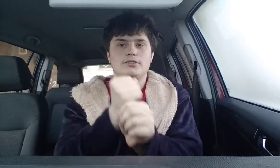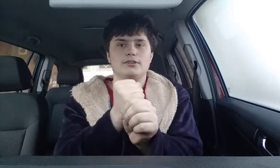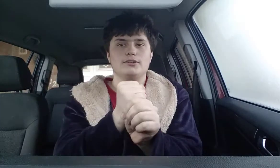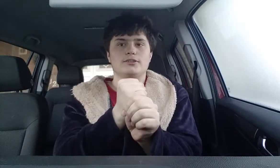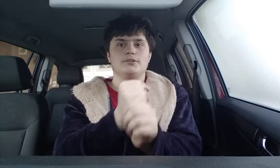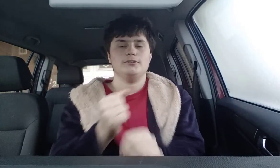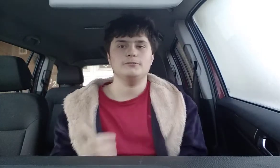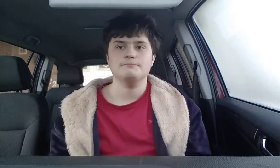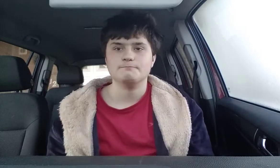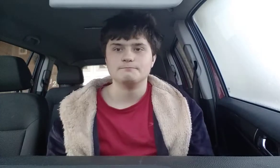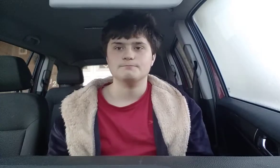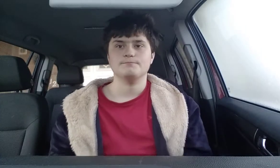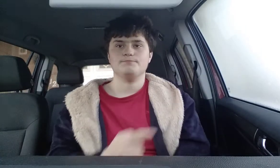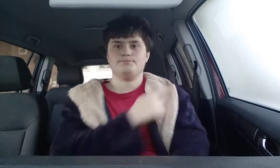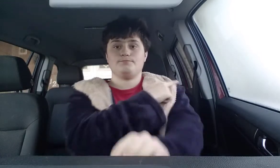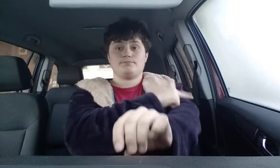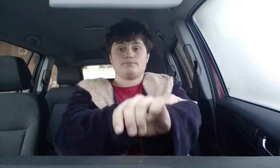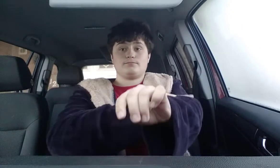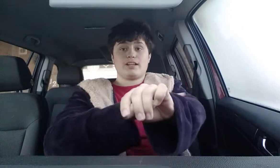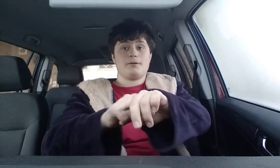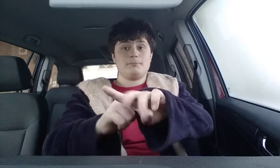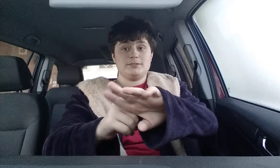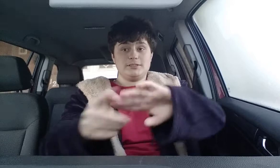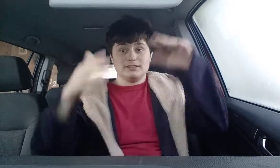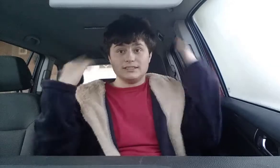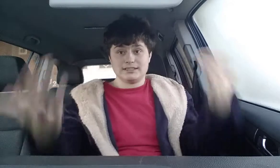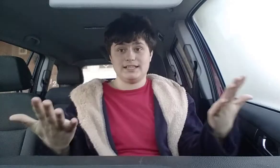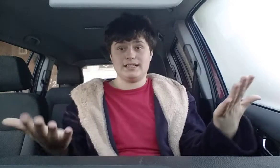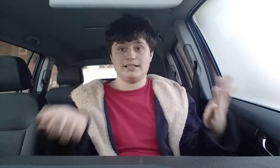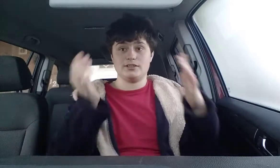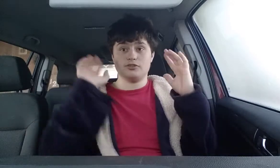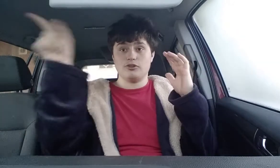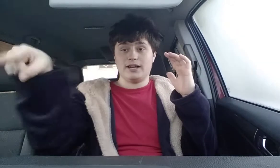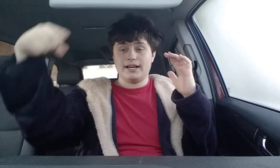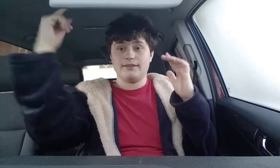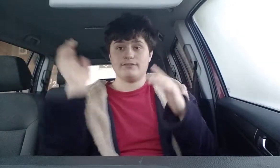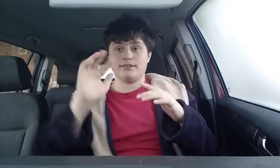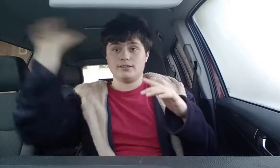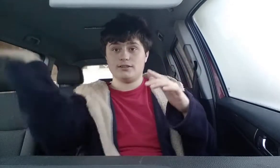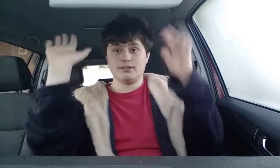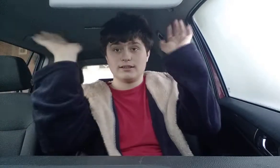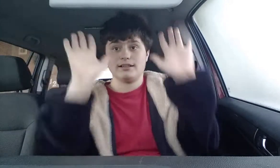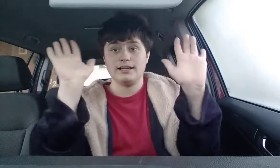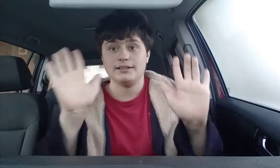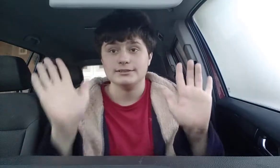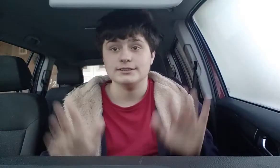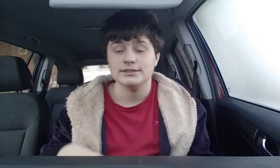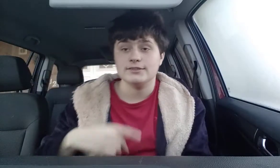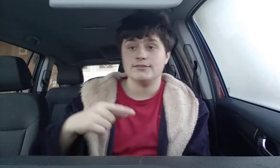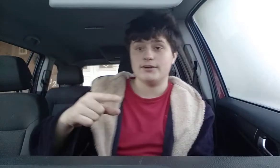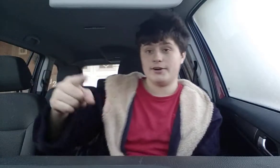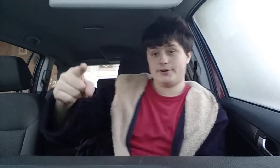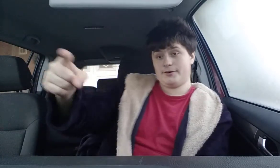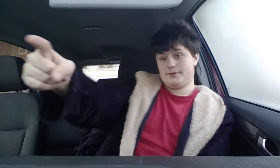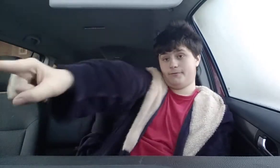do, Till the blue skies drive the dark clouds far